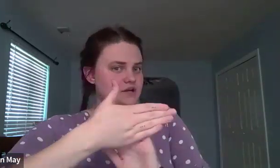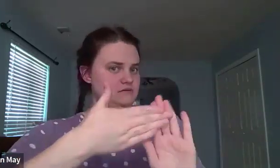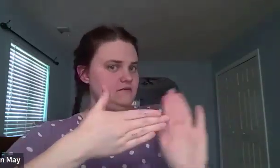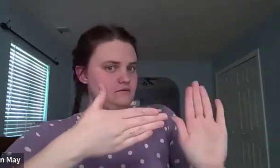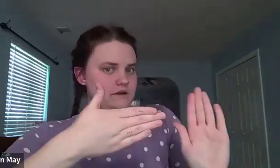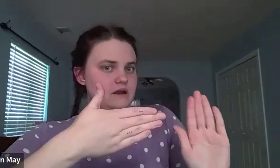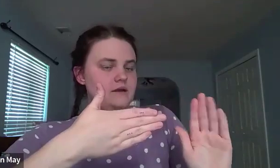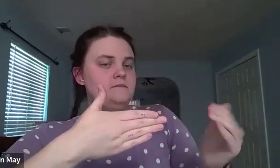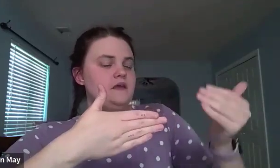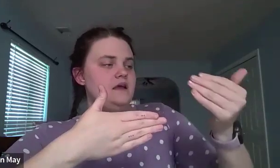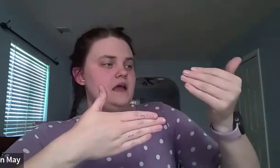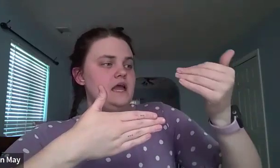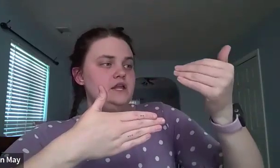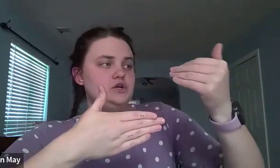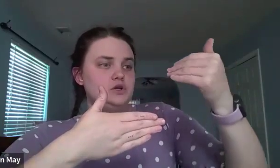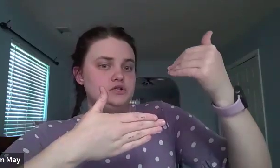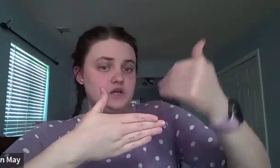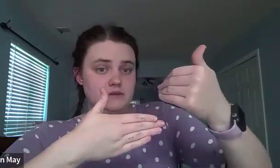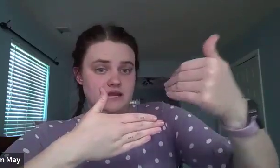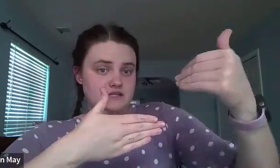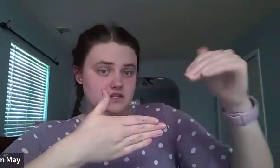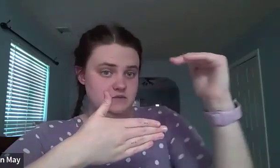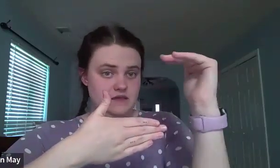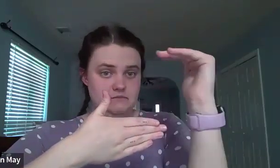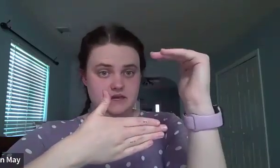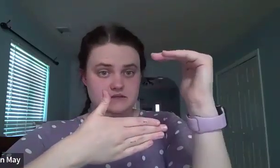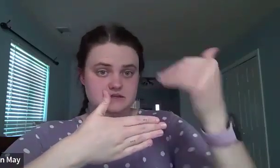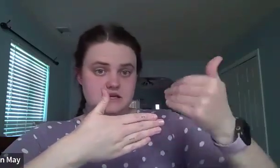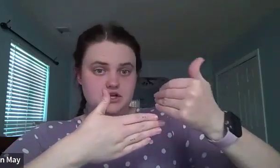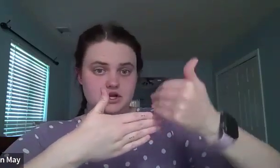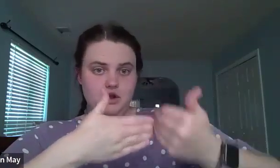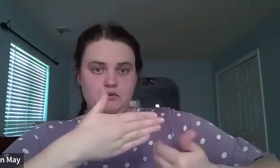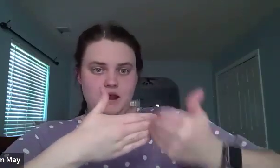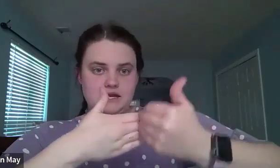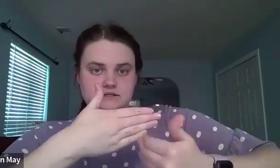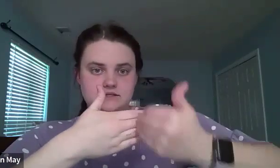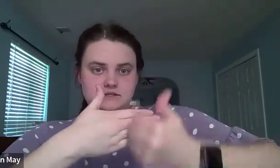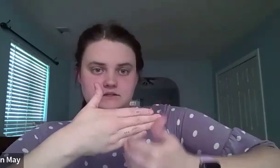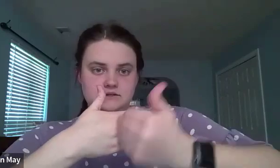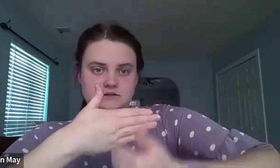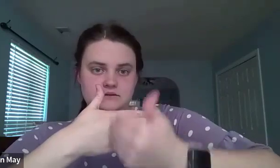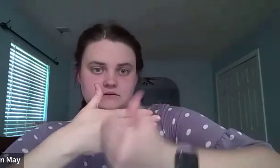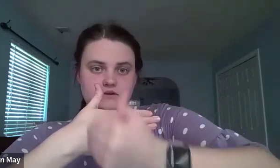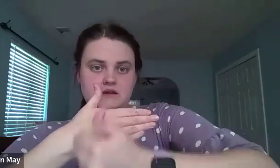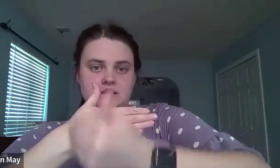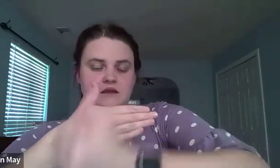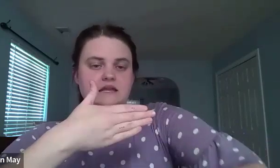do it the full way right now. And your dominant hand's going to be that bent, and you're going to go bread. Bread. And it's